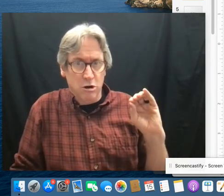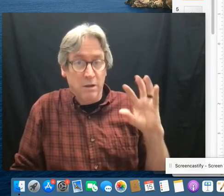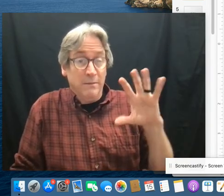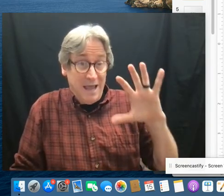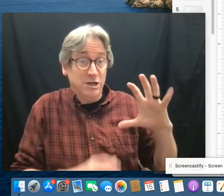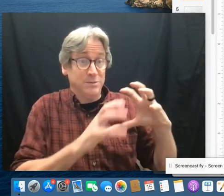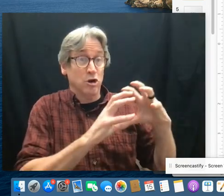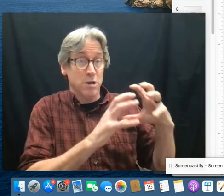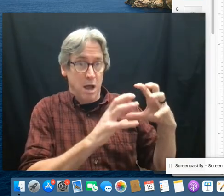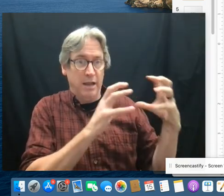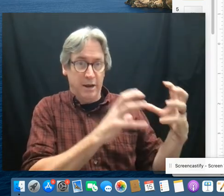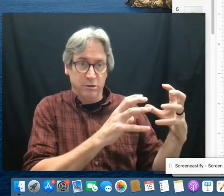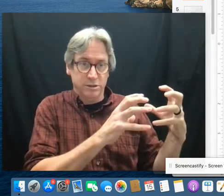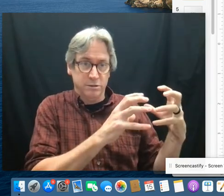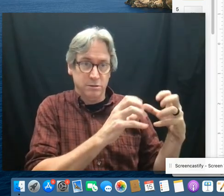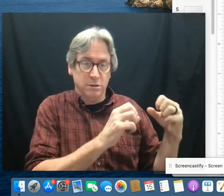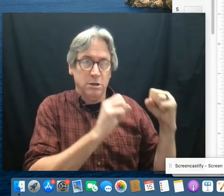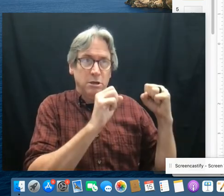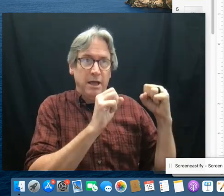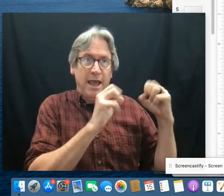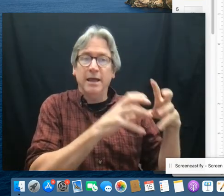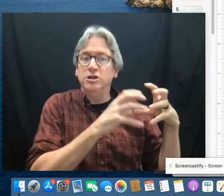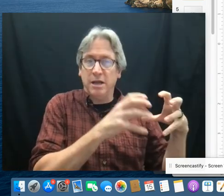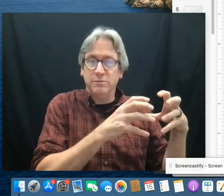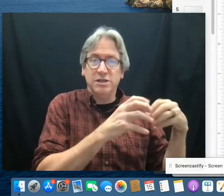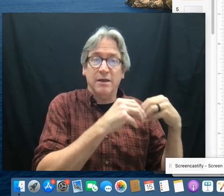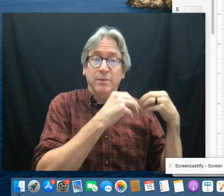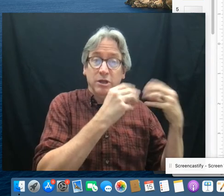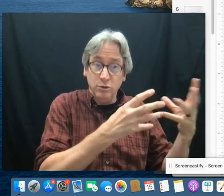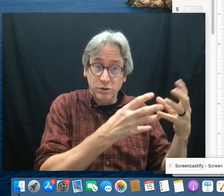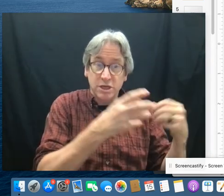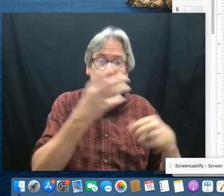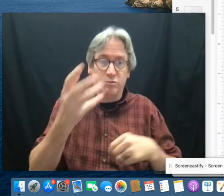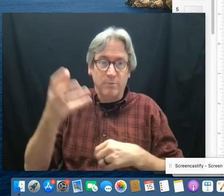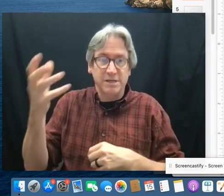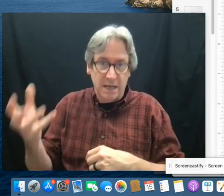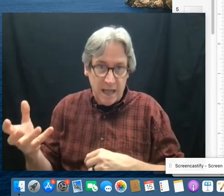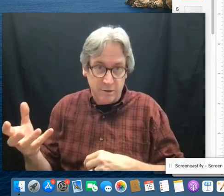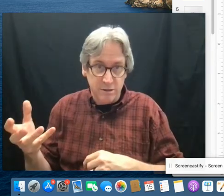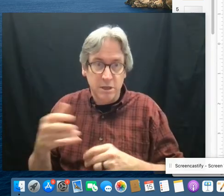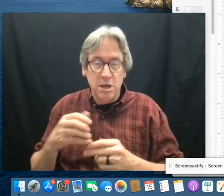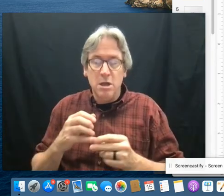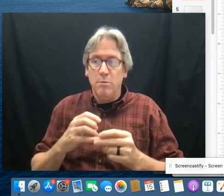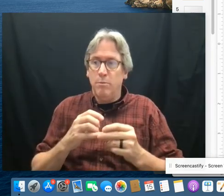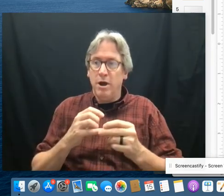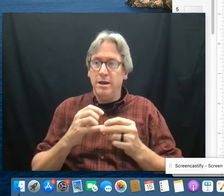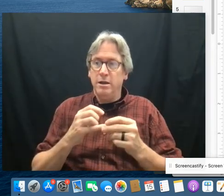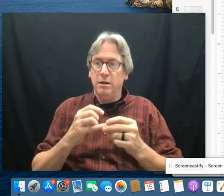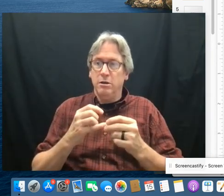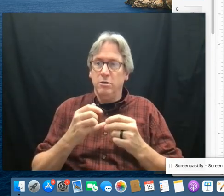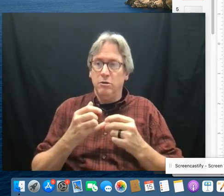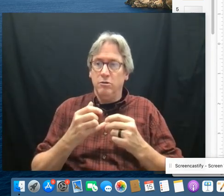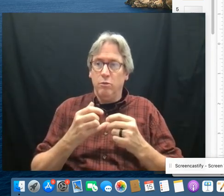are not letters. Hand shapes can be used to represent letters,